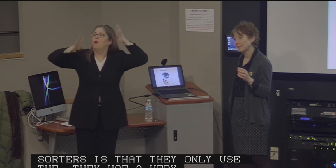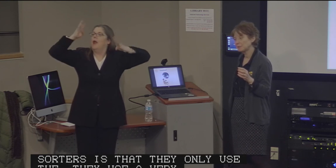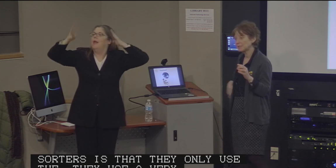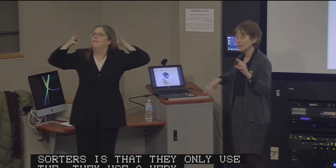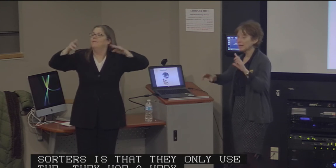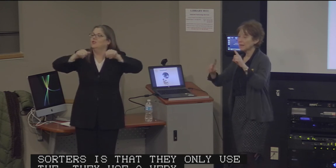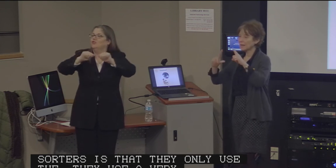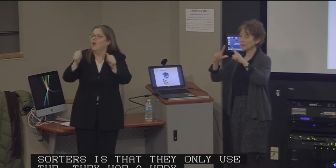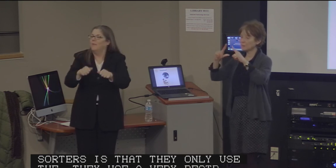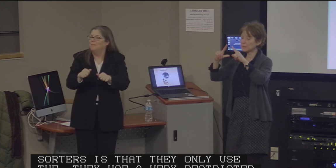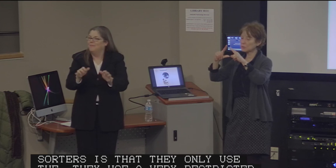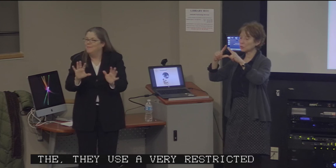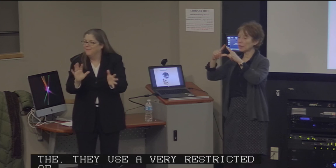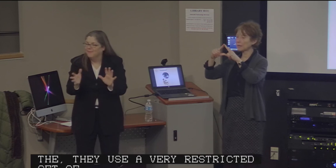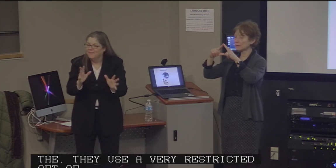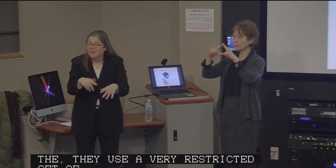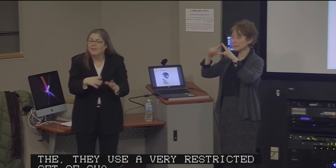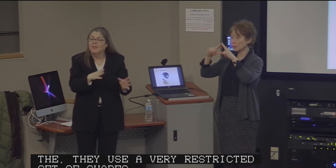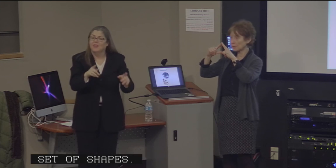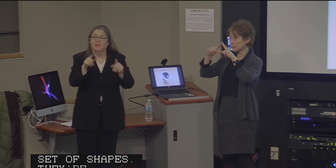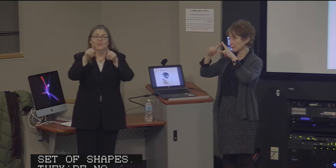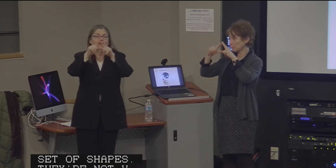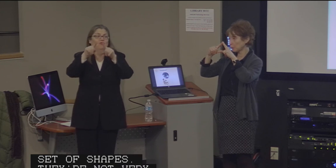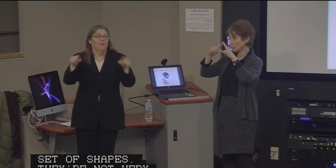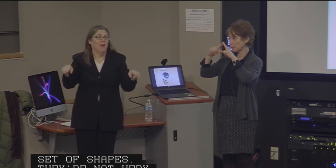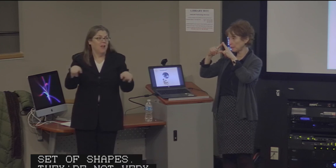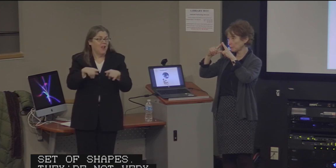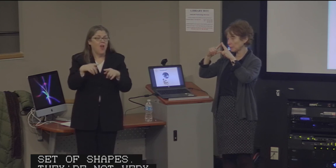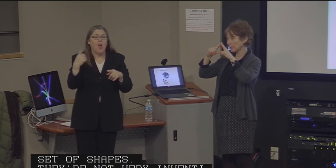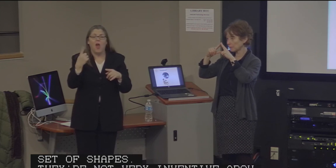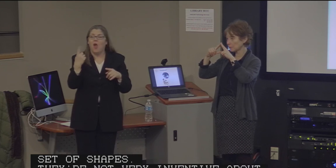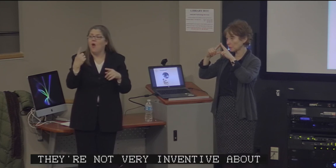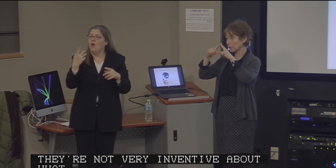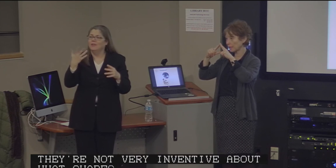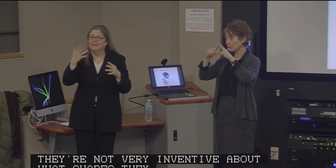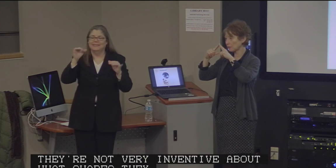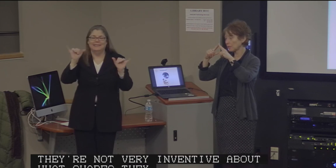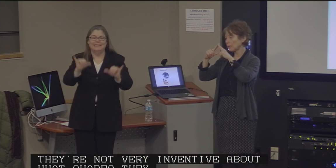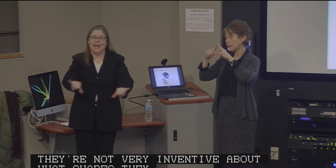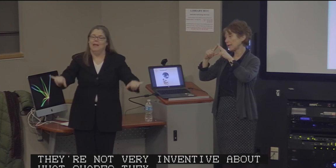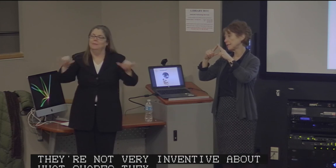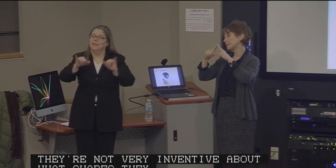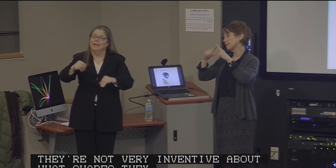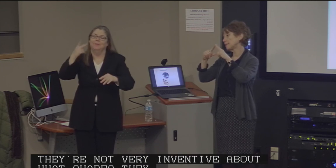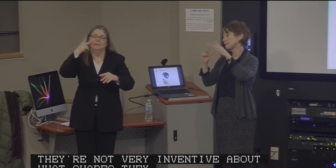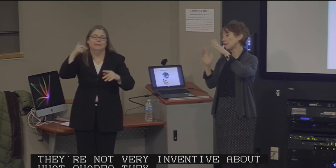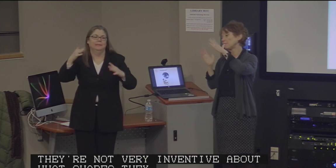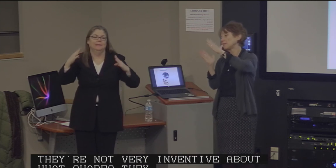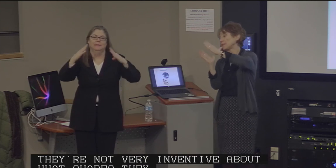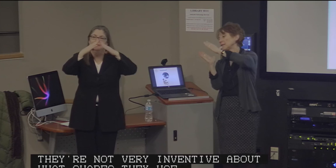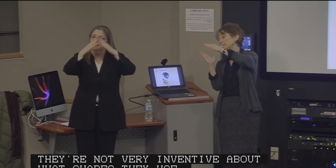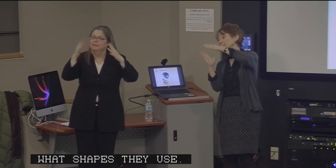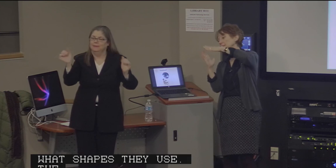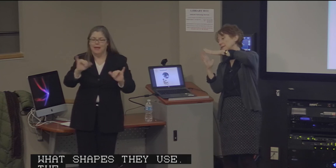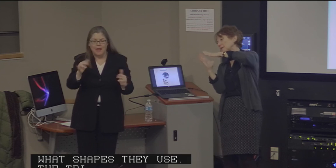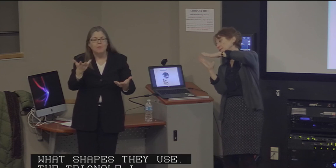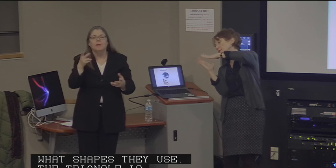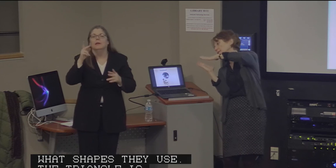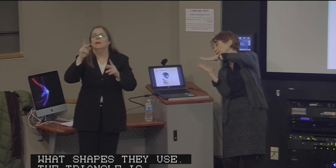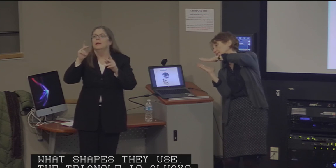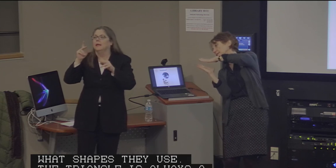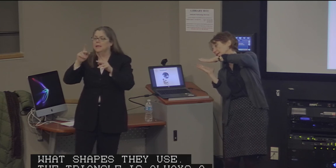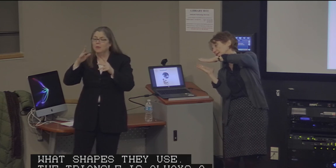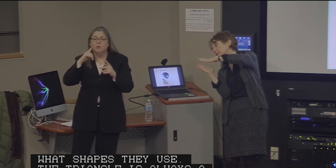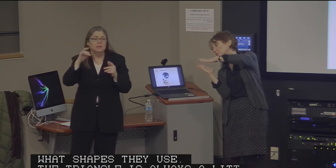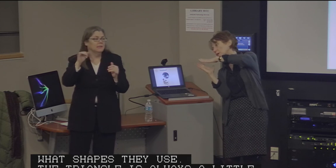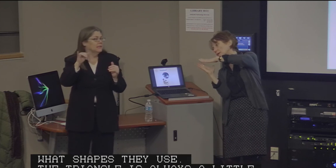they use. The triangle is always a little perky equilateral triangle, and kids often get the idea that a